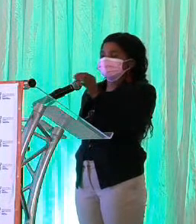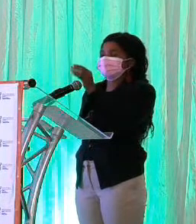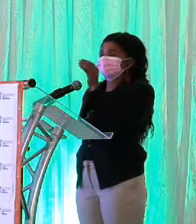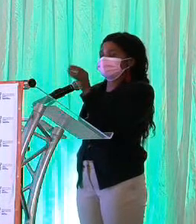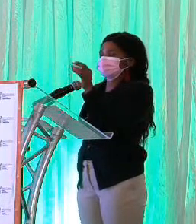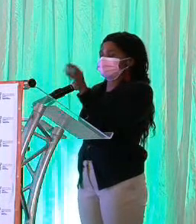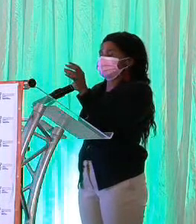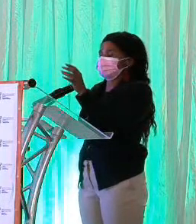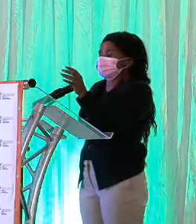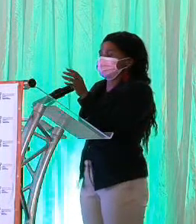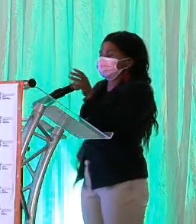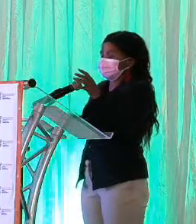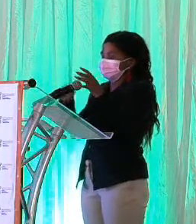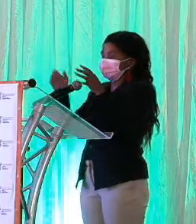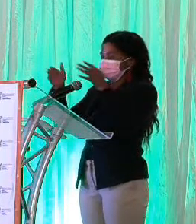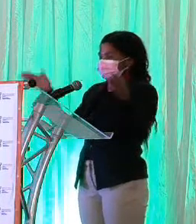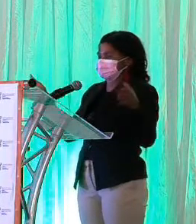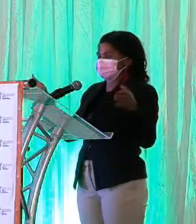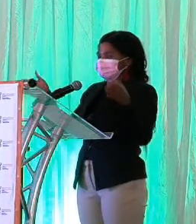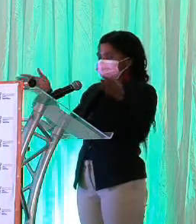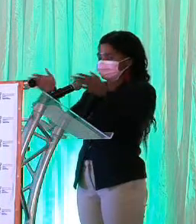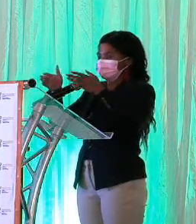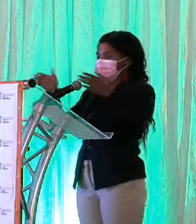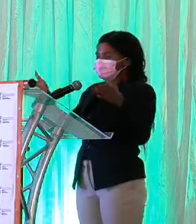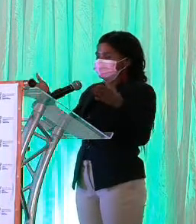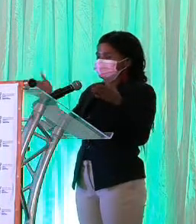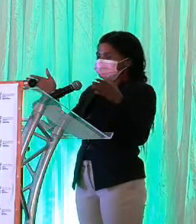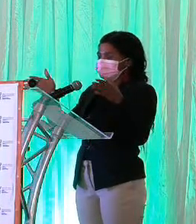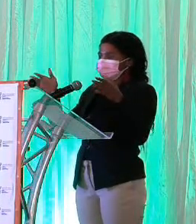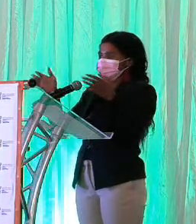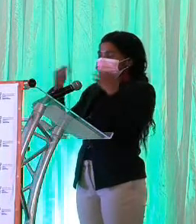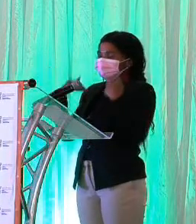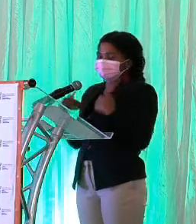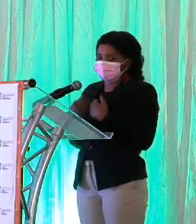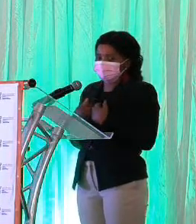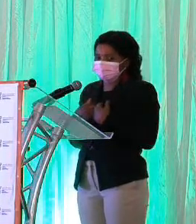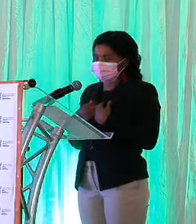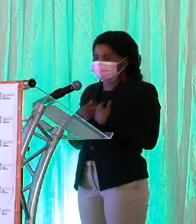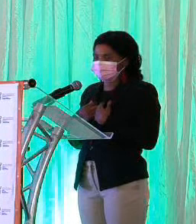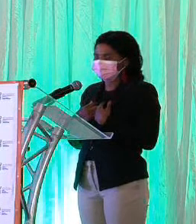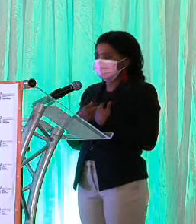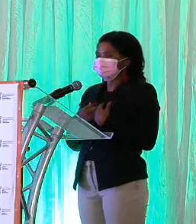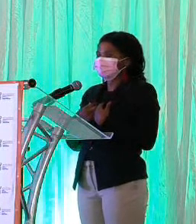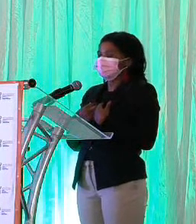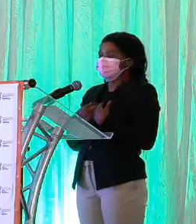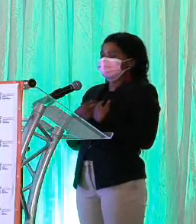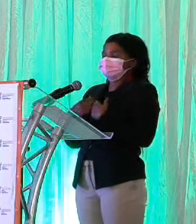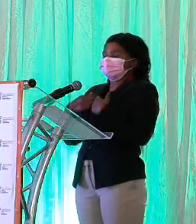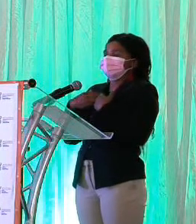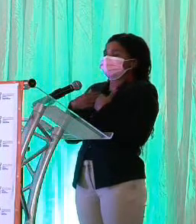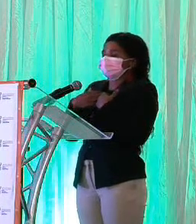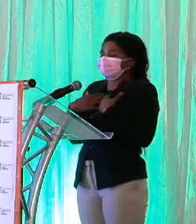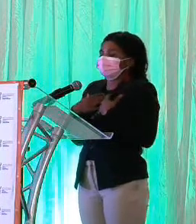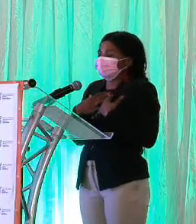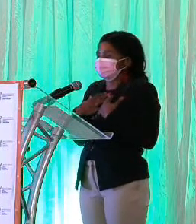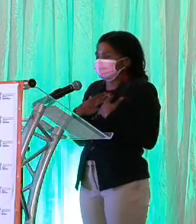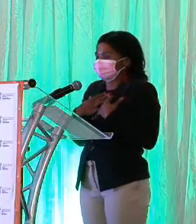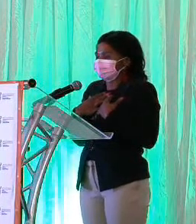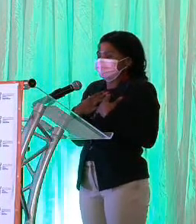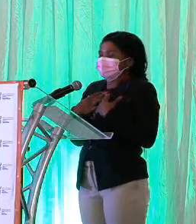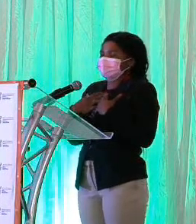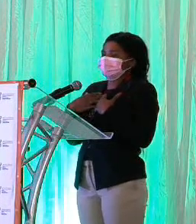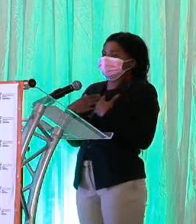A person comes across in different ways, in different meanings to each and every one of us. So